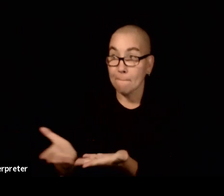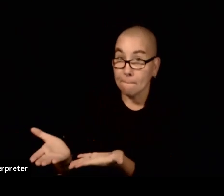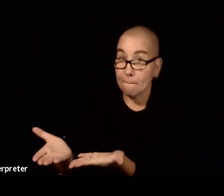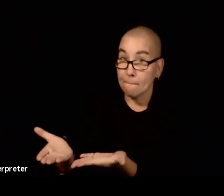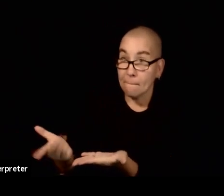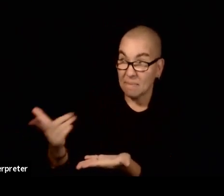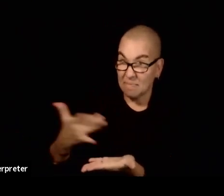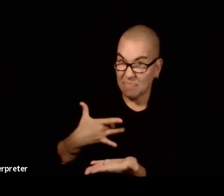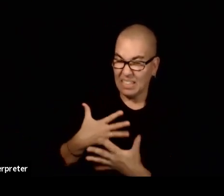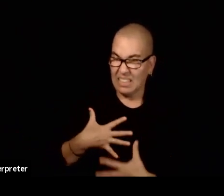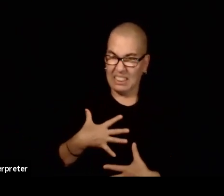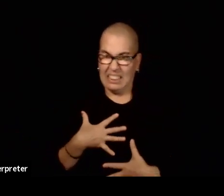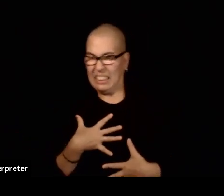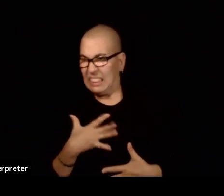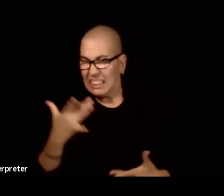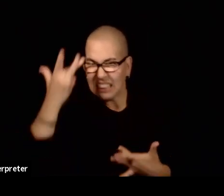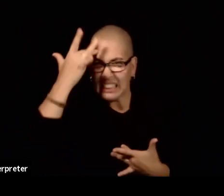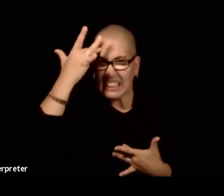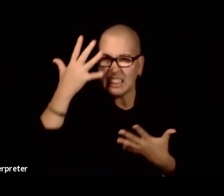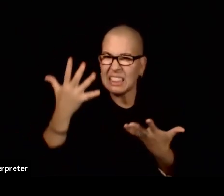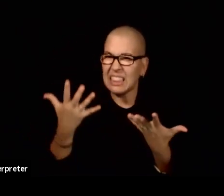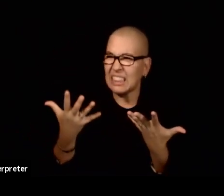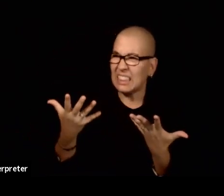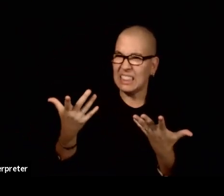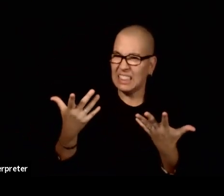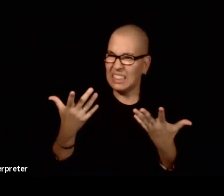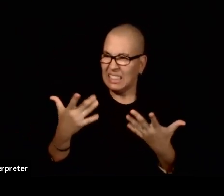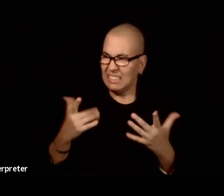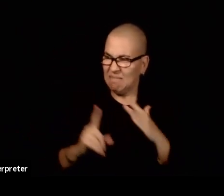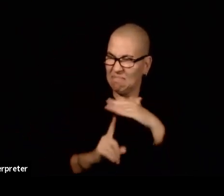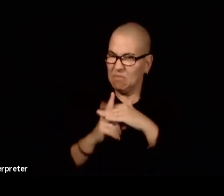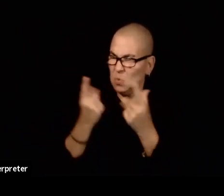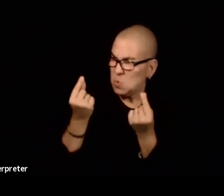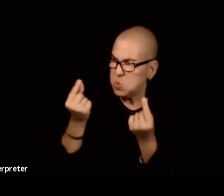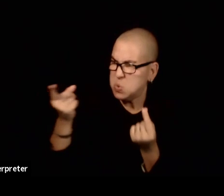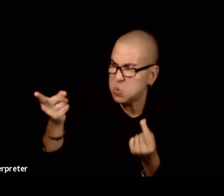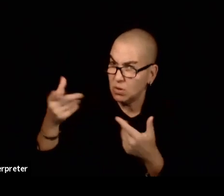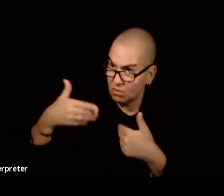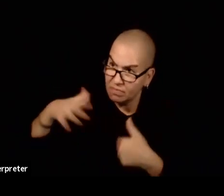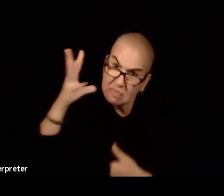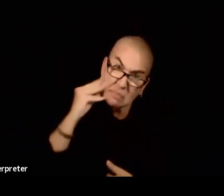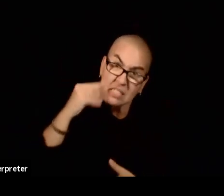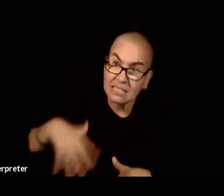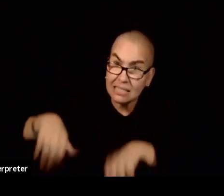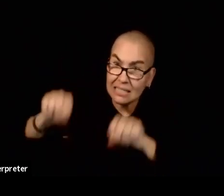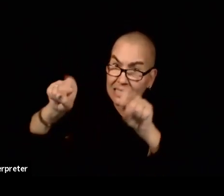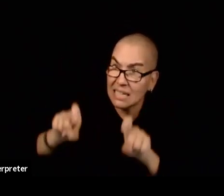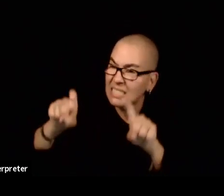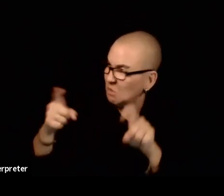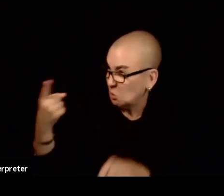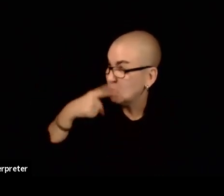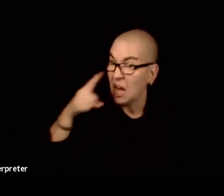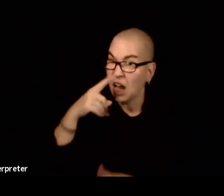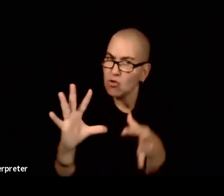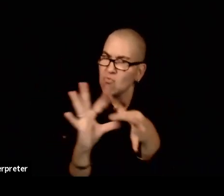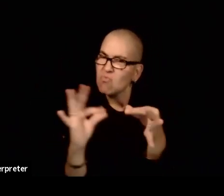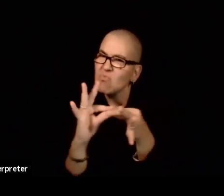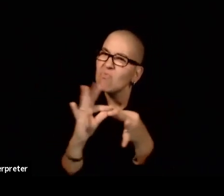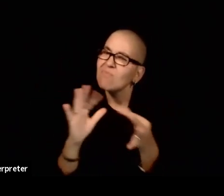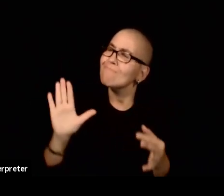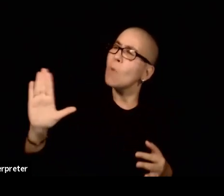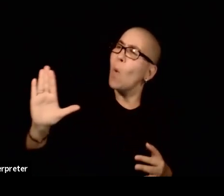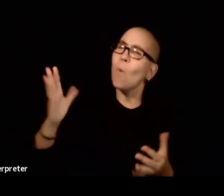get tested. So we really appreciate your willingness to share your personal story with us here. So over to you. Thank you so